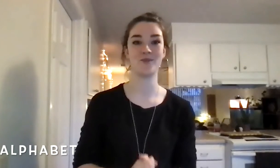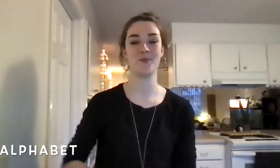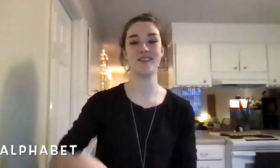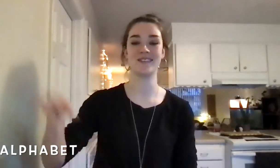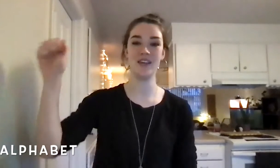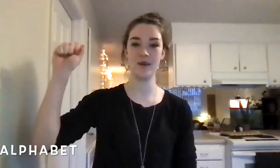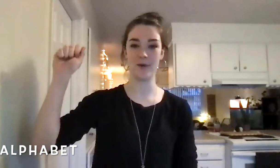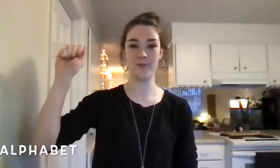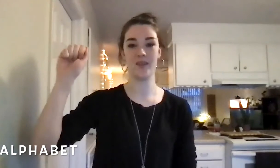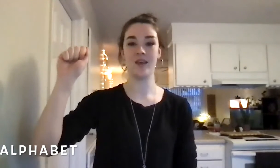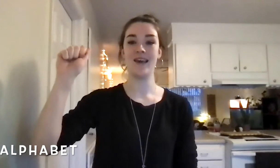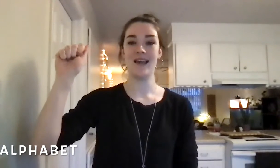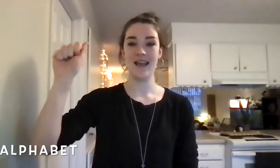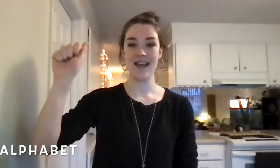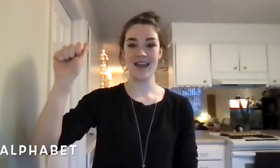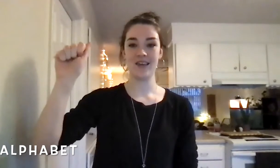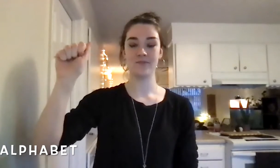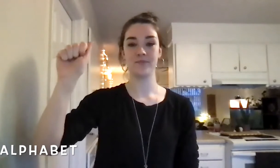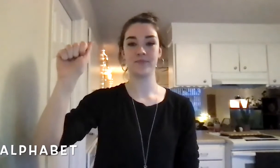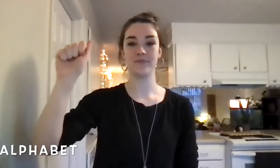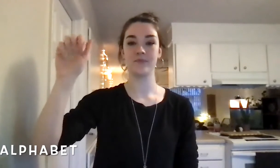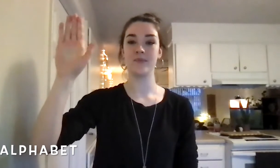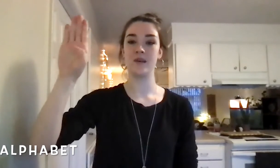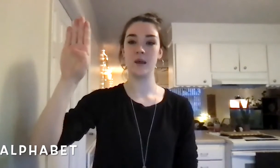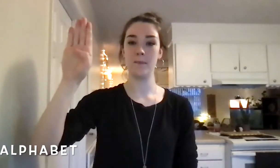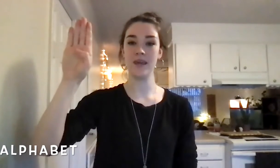always. Here we go. A, B,